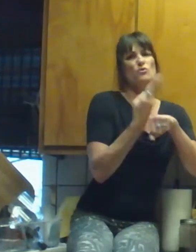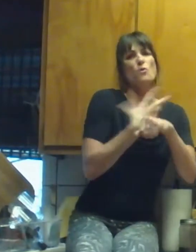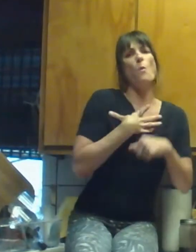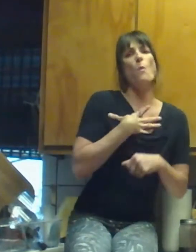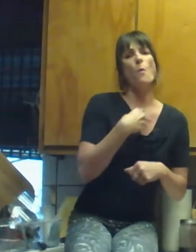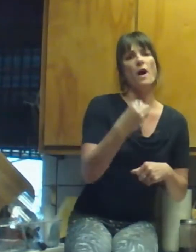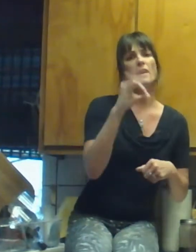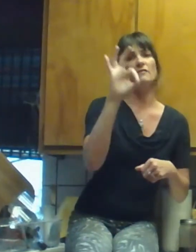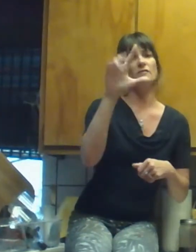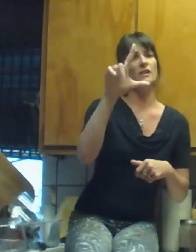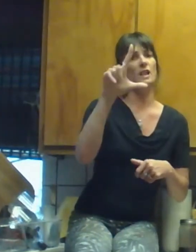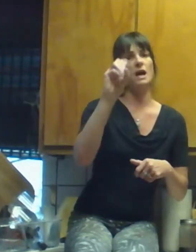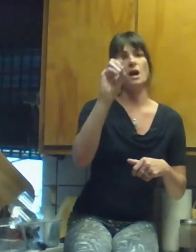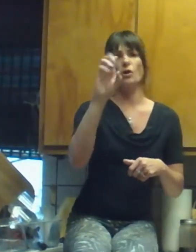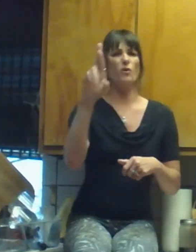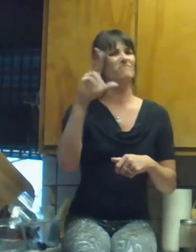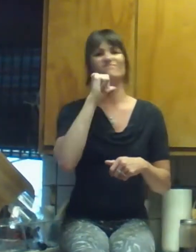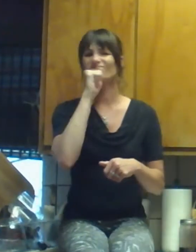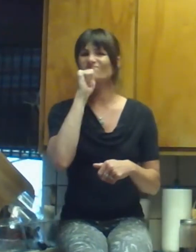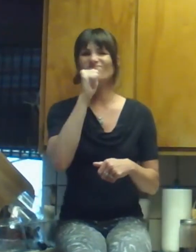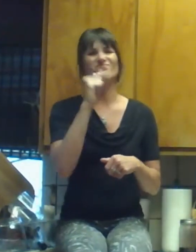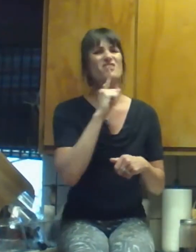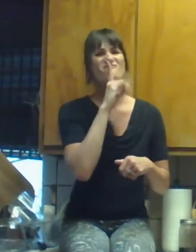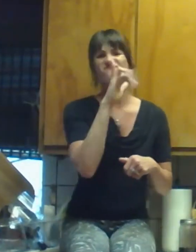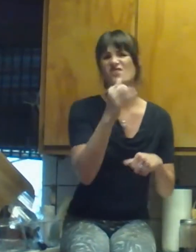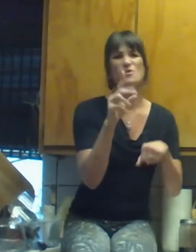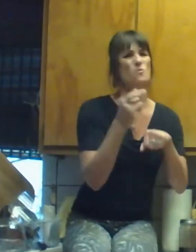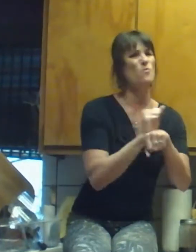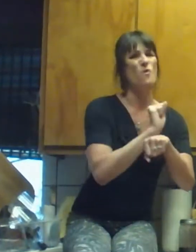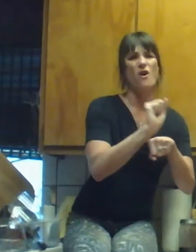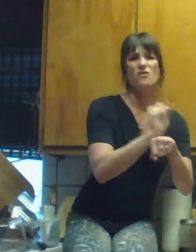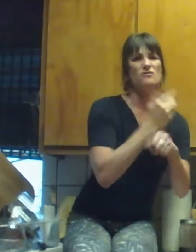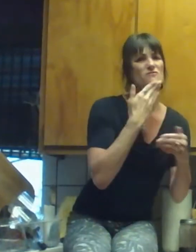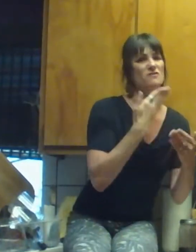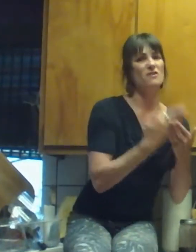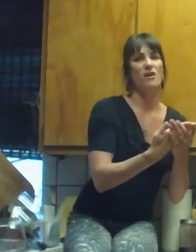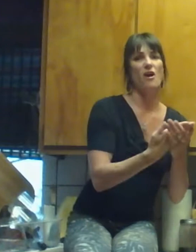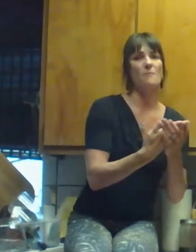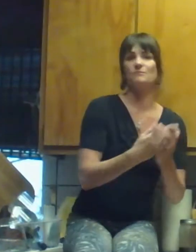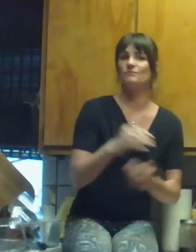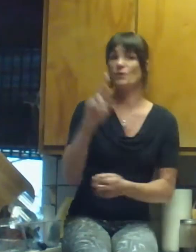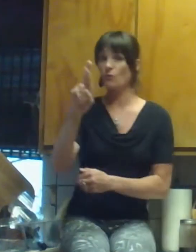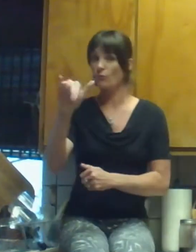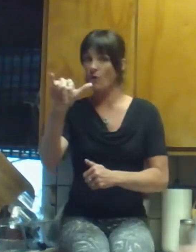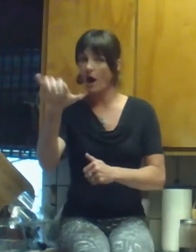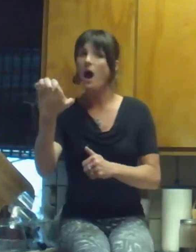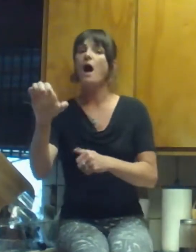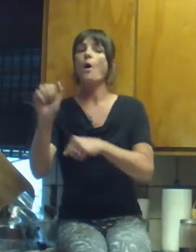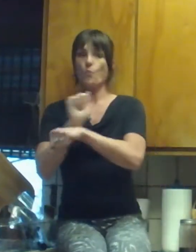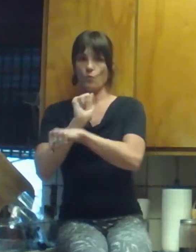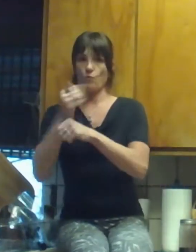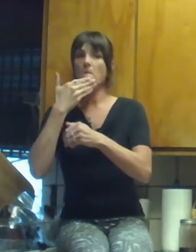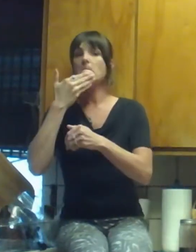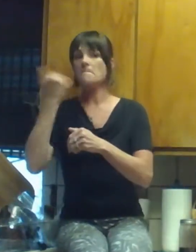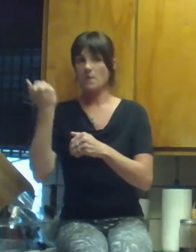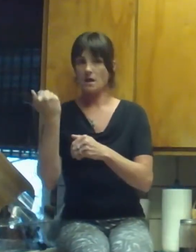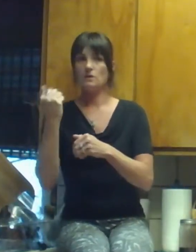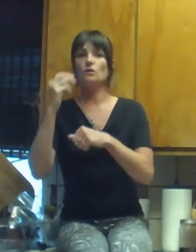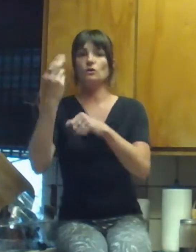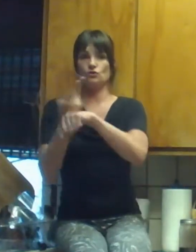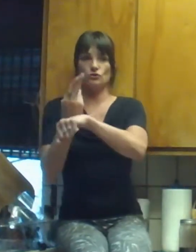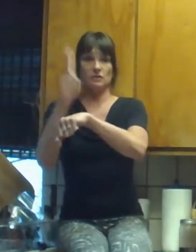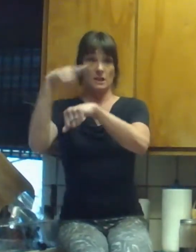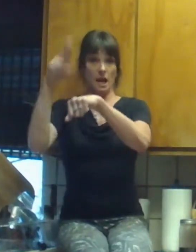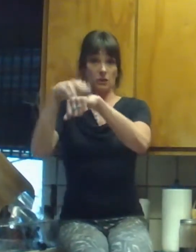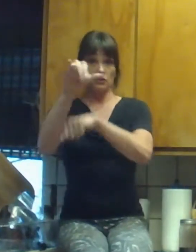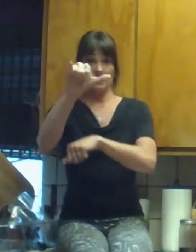really work. Something about rye flour has better. The yeast is already in the flour. We're using the natural yeast, and we're